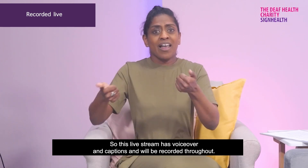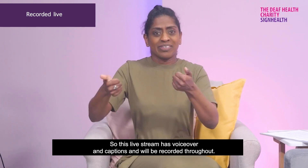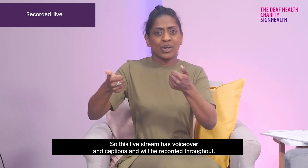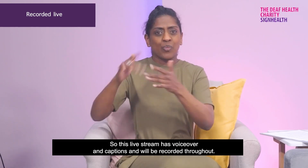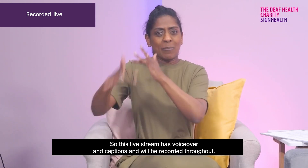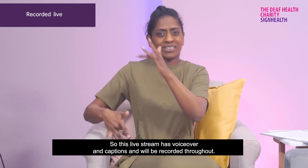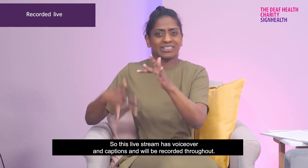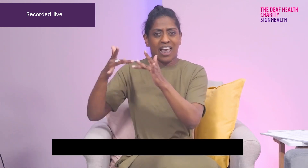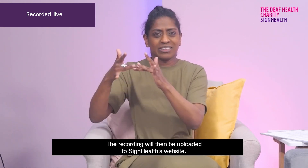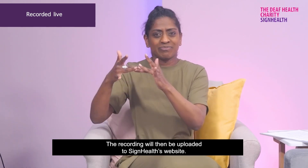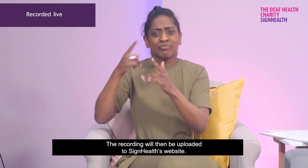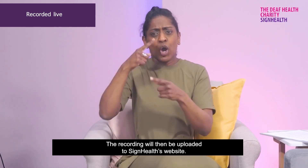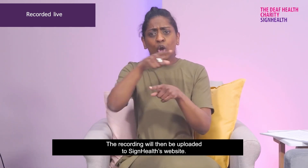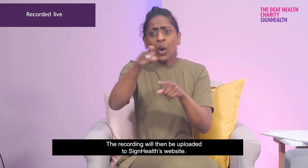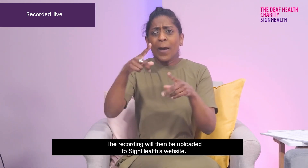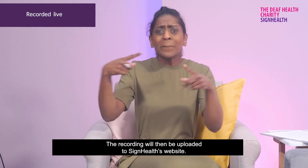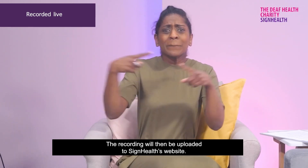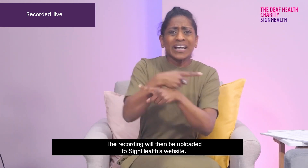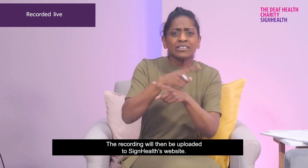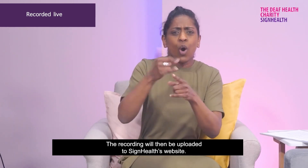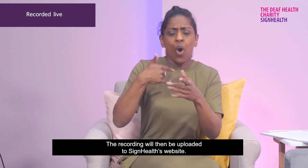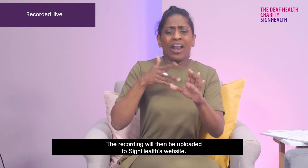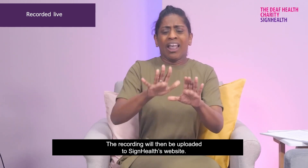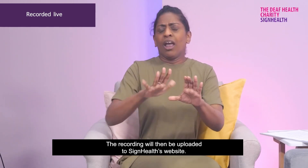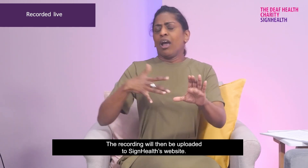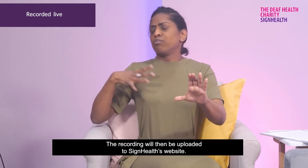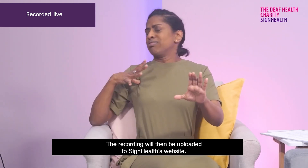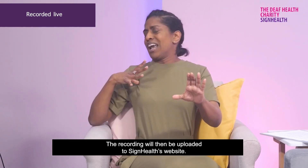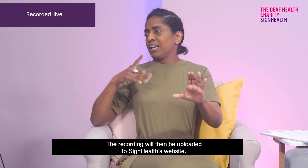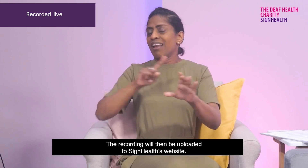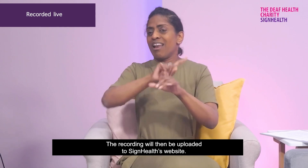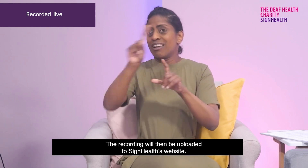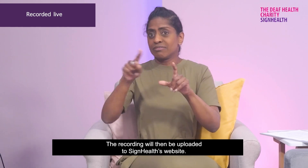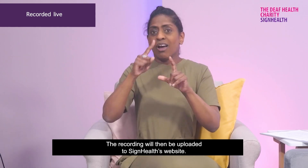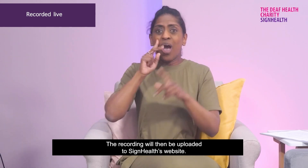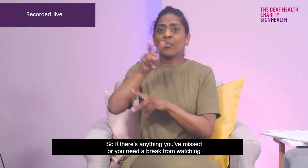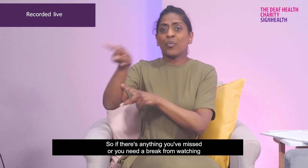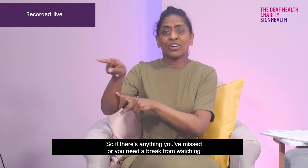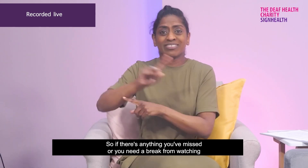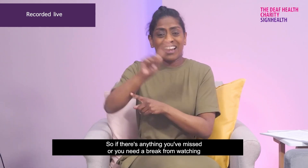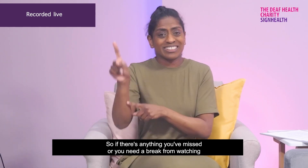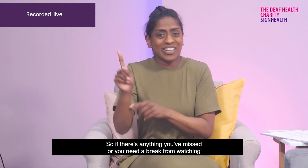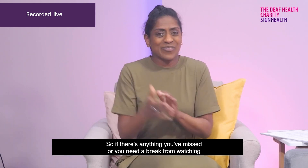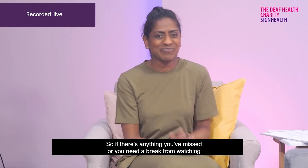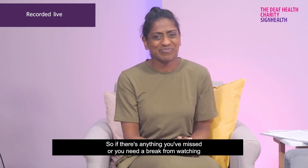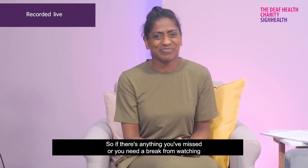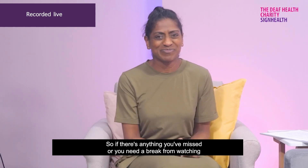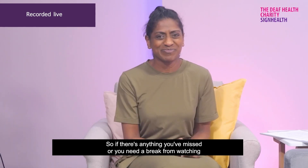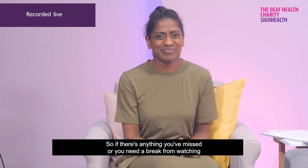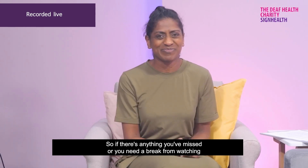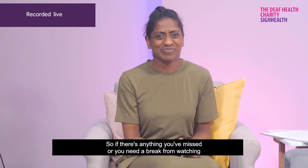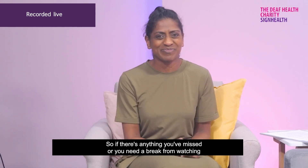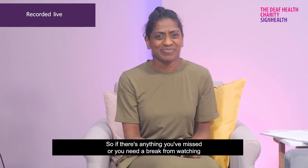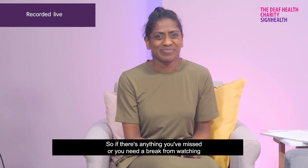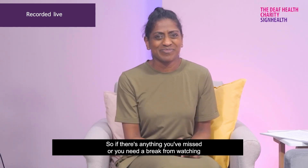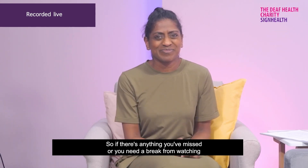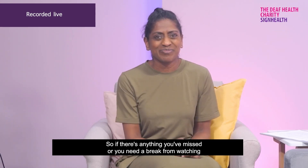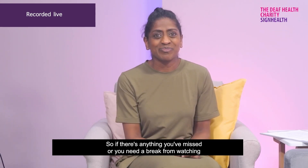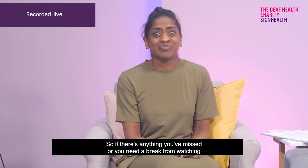be uploaded to SignHealth's website. So if there's anything you've missed or you need a break from watching, and you can come back and watch it later.